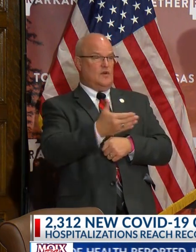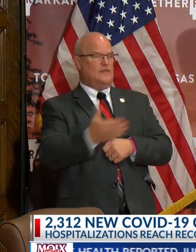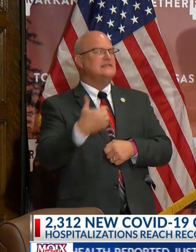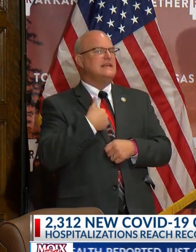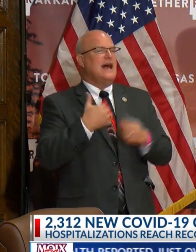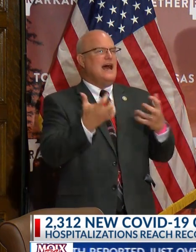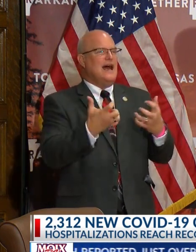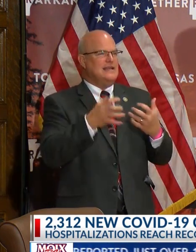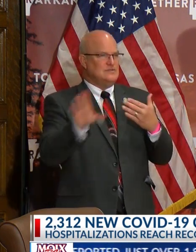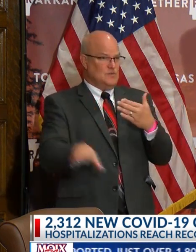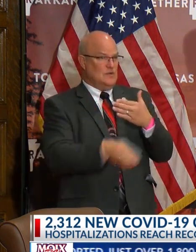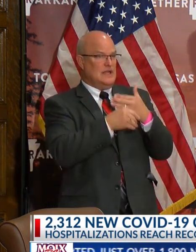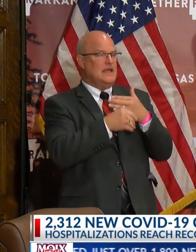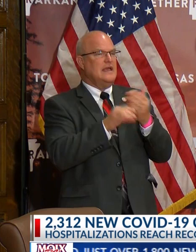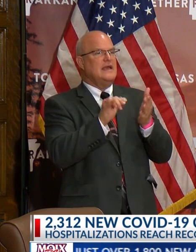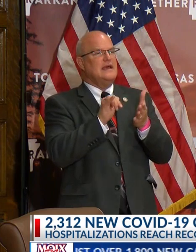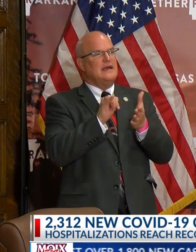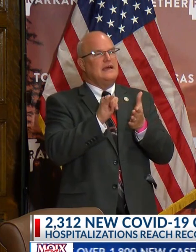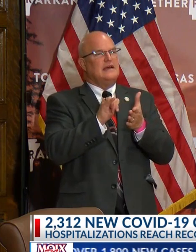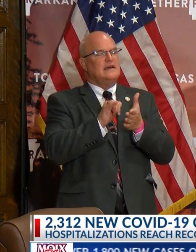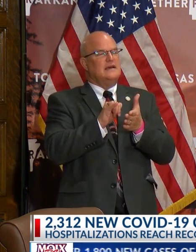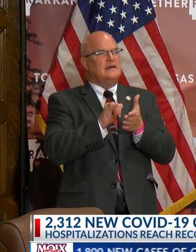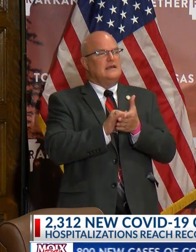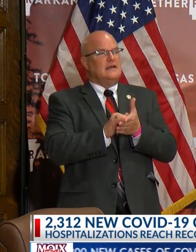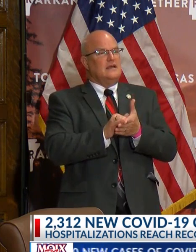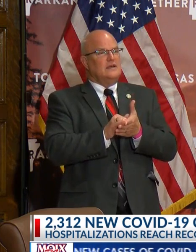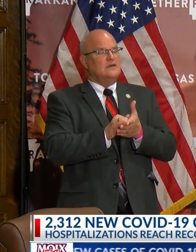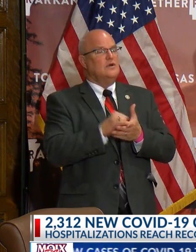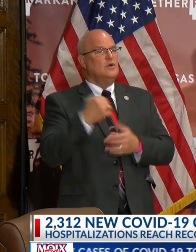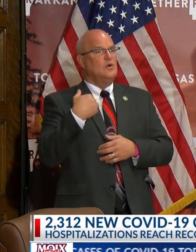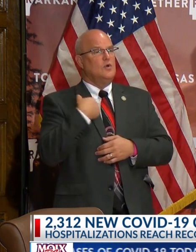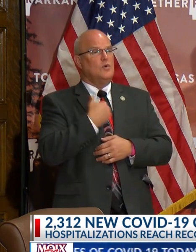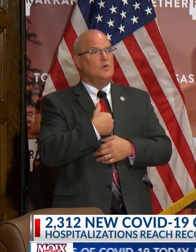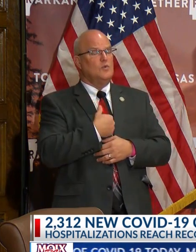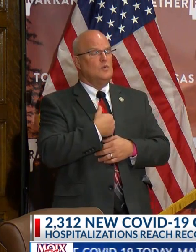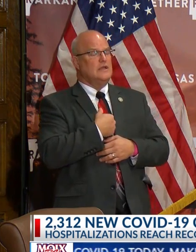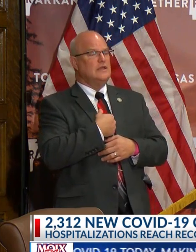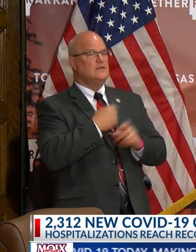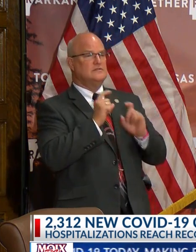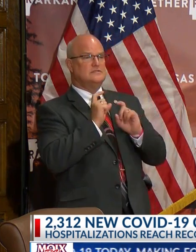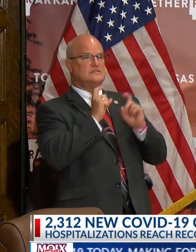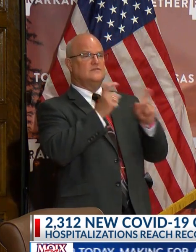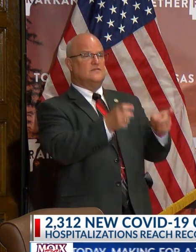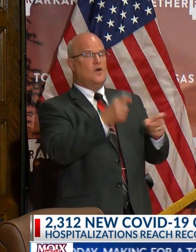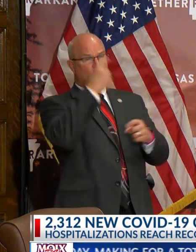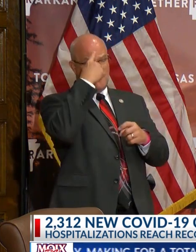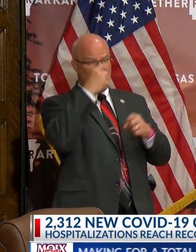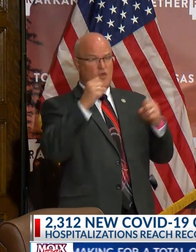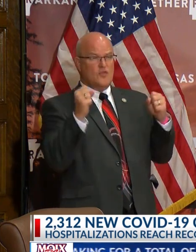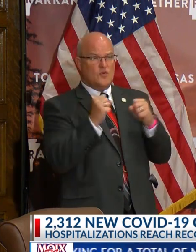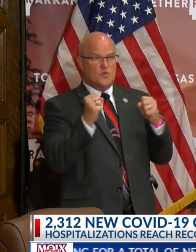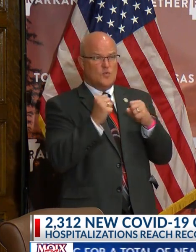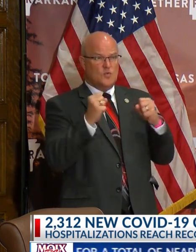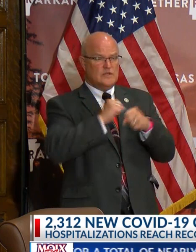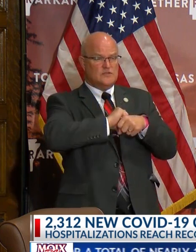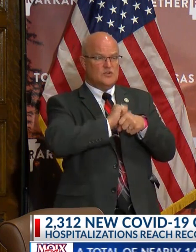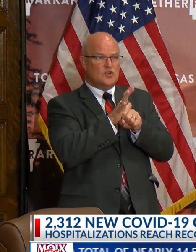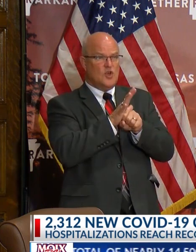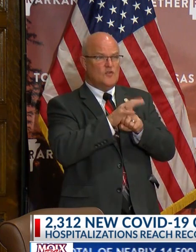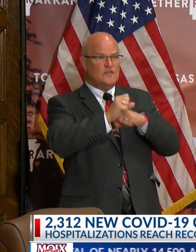I do want to add that we are devoting right now for the winter